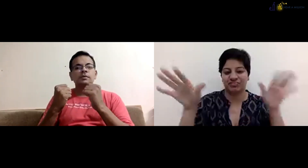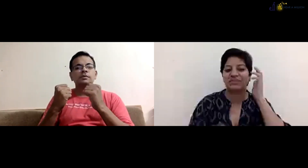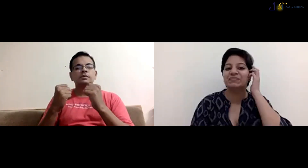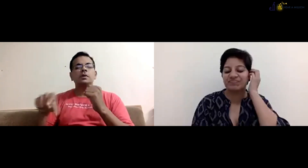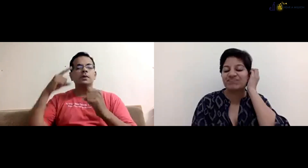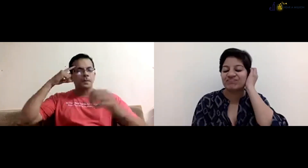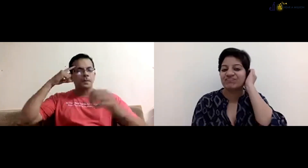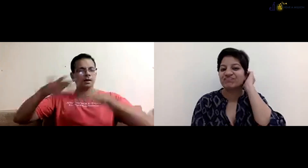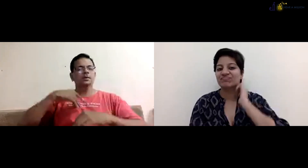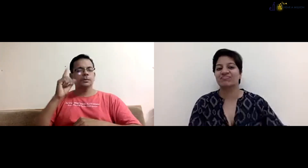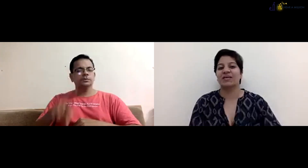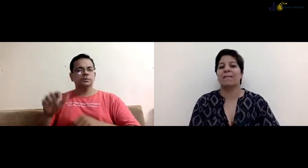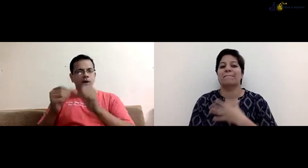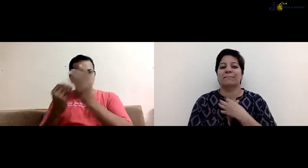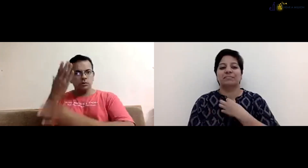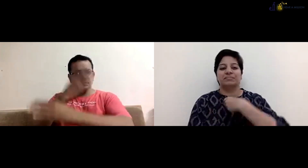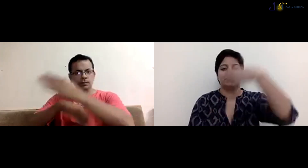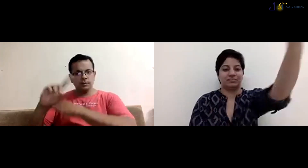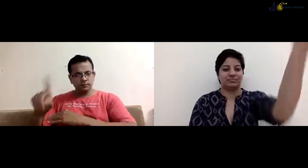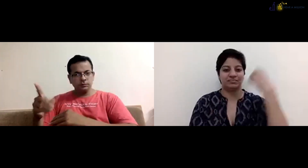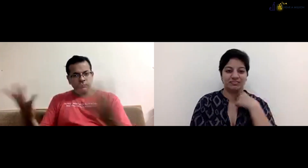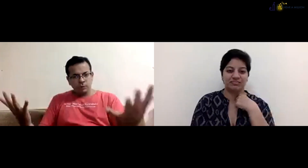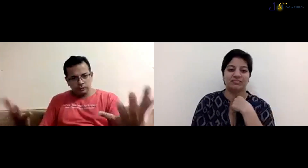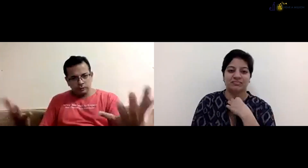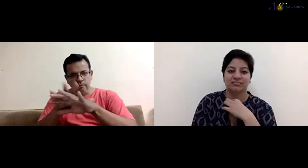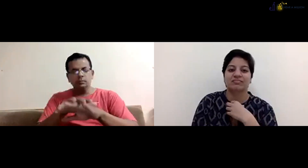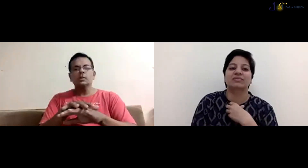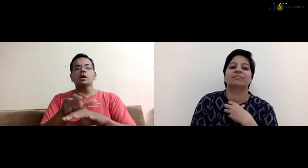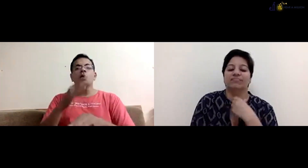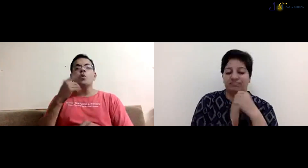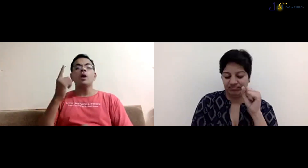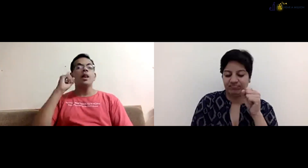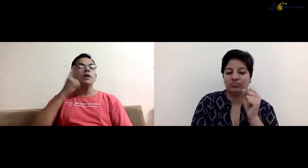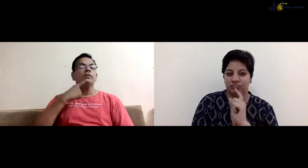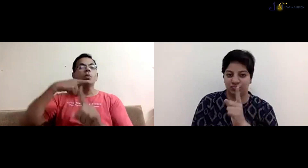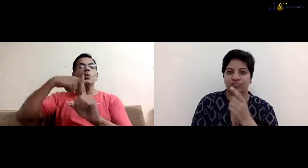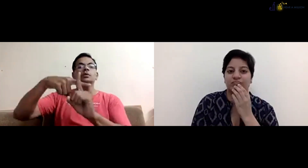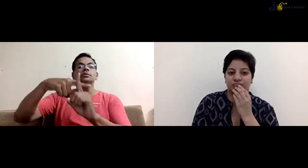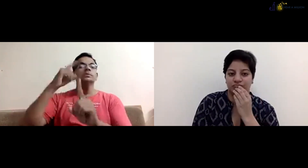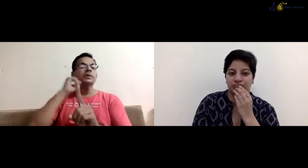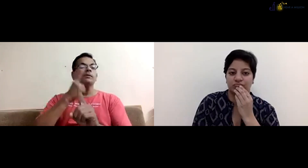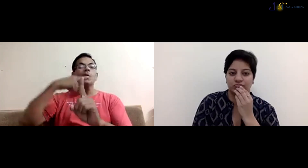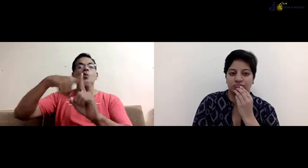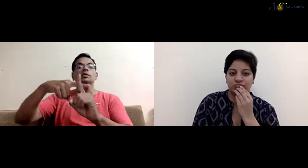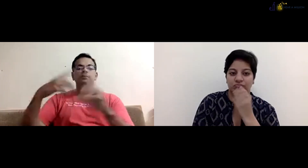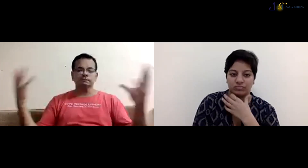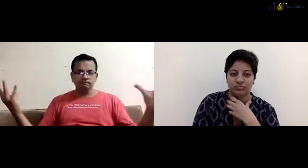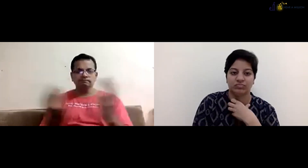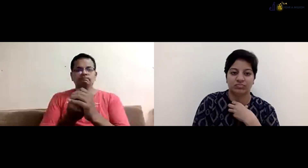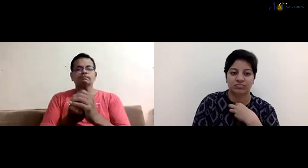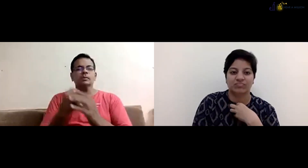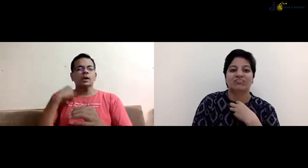disability, additional disability, we don't have the organization. So we are planning to set up one. You have one